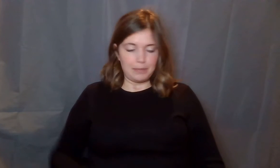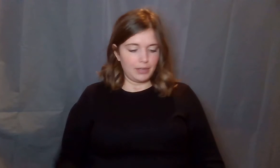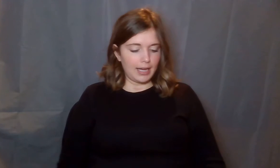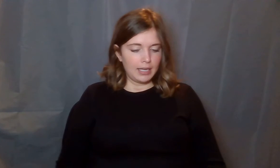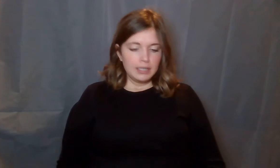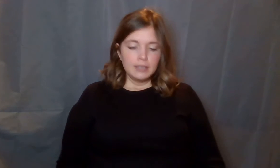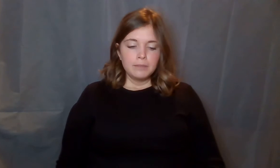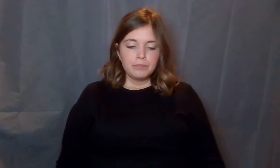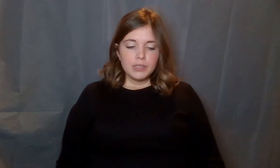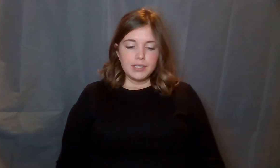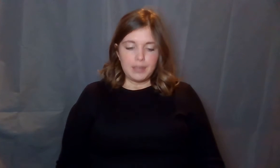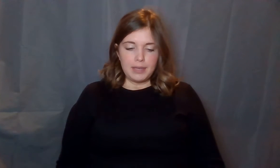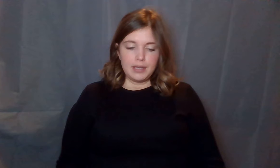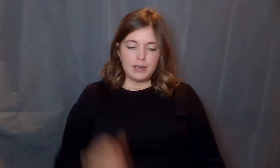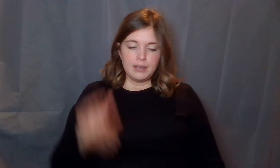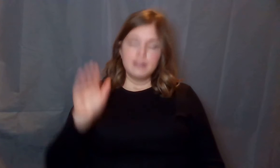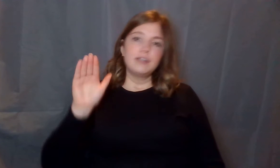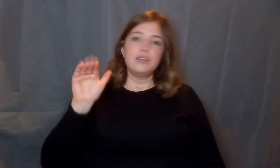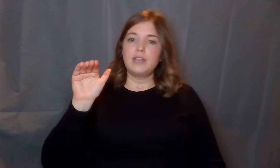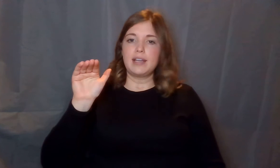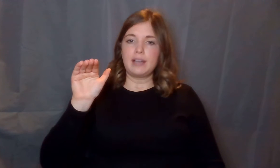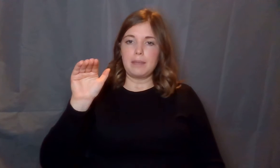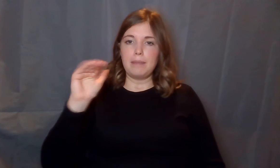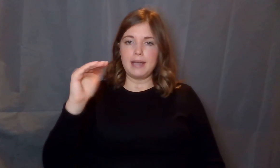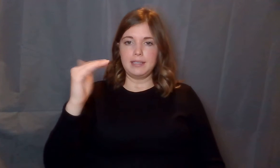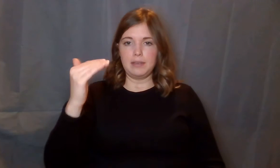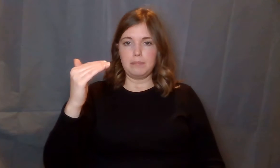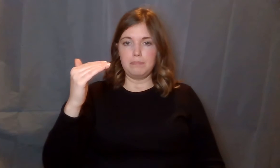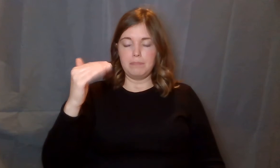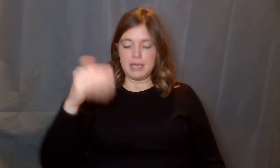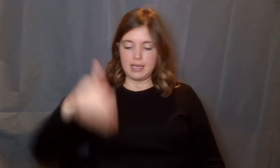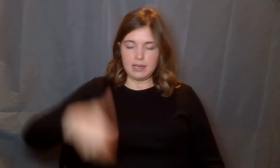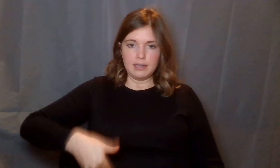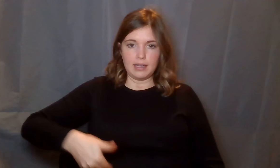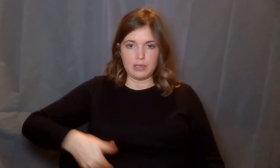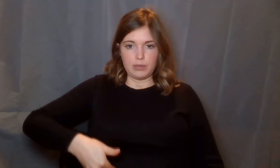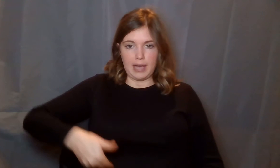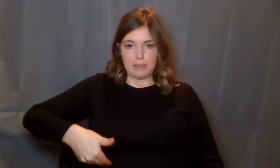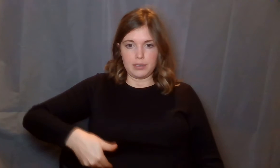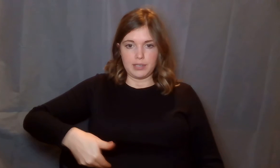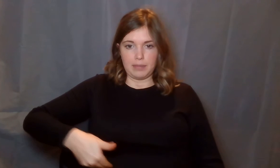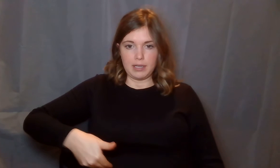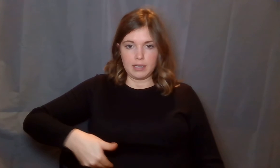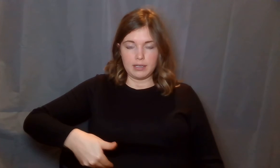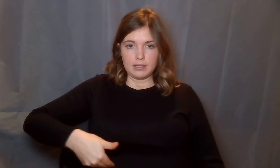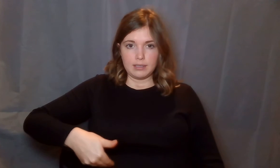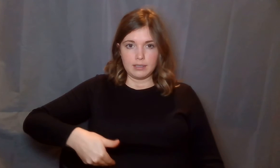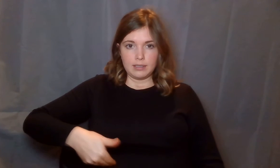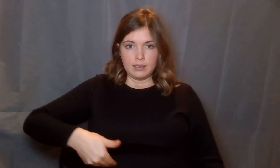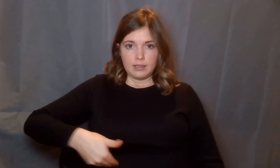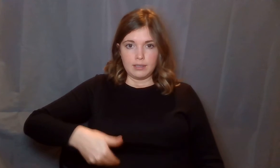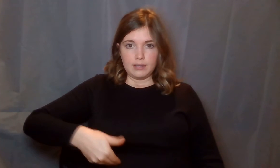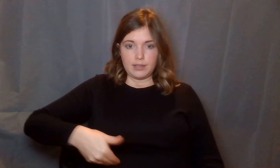tap your leg. Stomach, you take like a bent B and you tap your stomach.